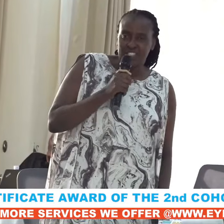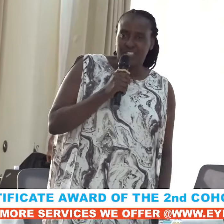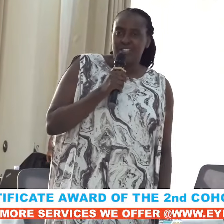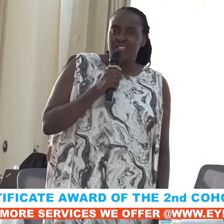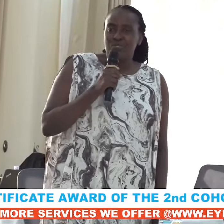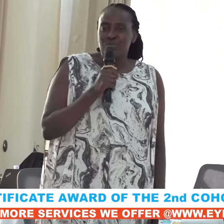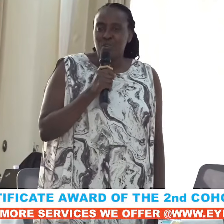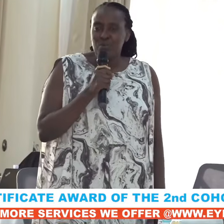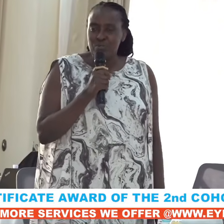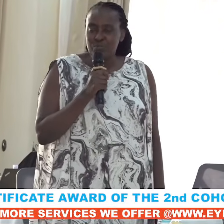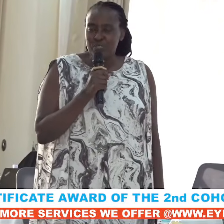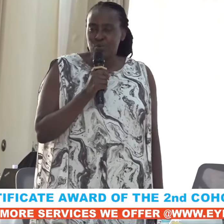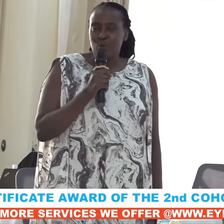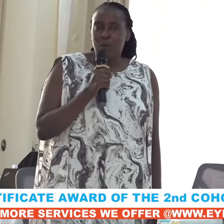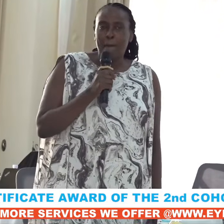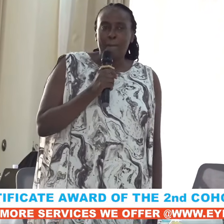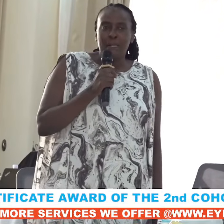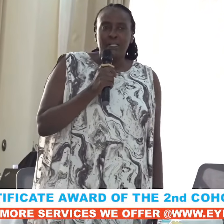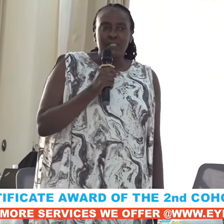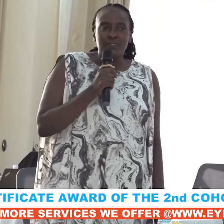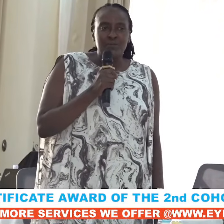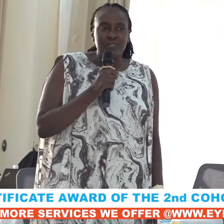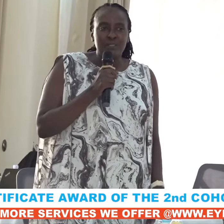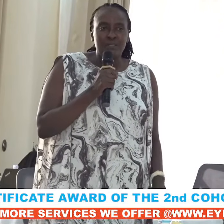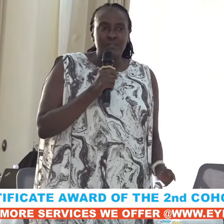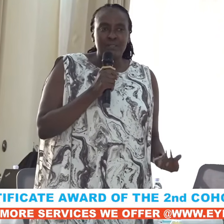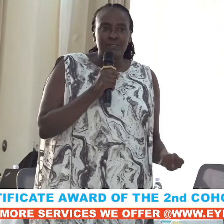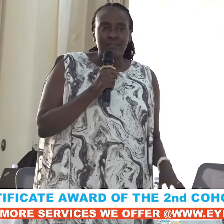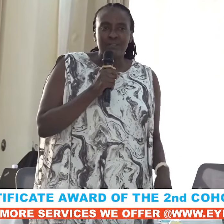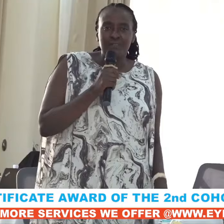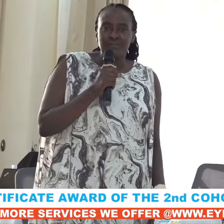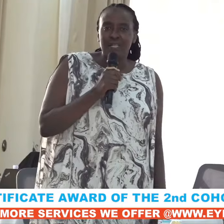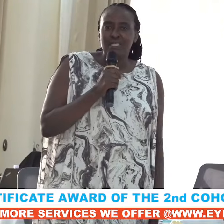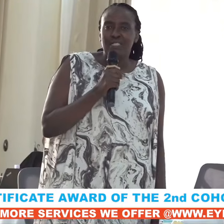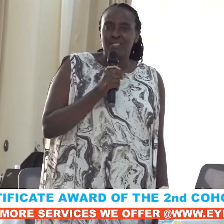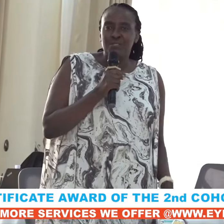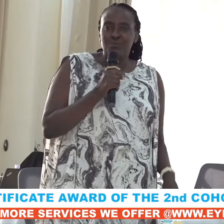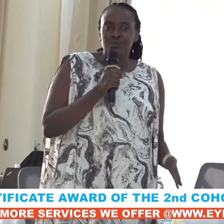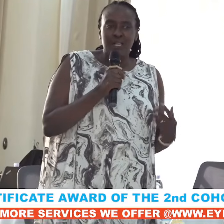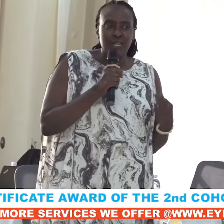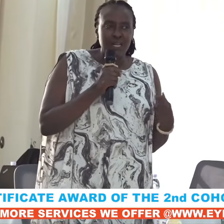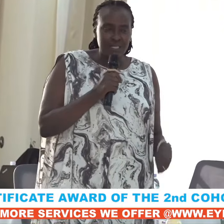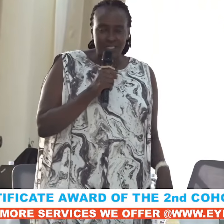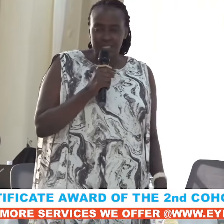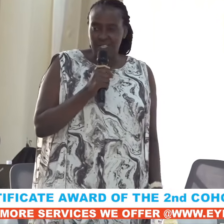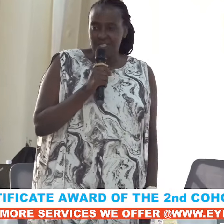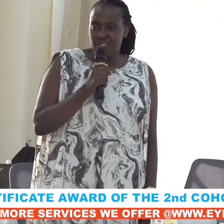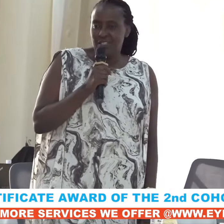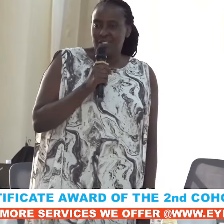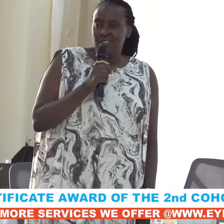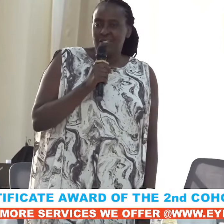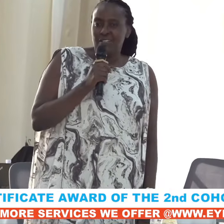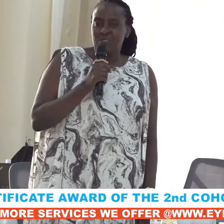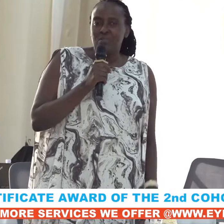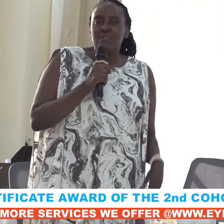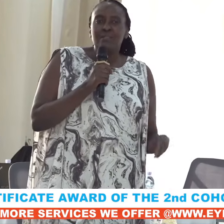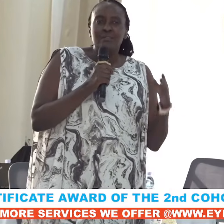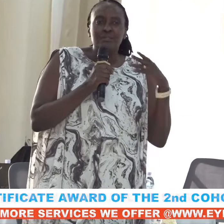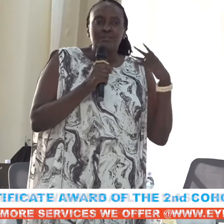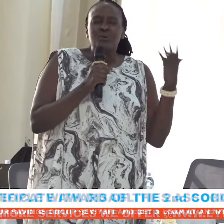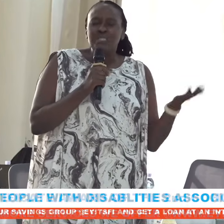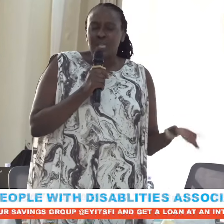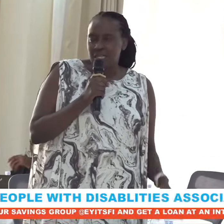attached to the hospital. So this deaf lady got an accident. So